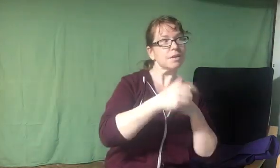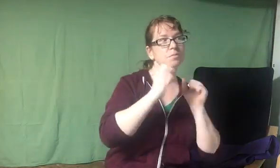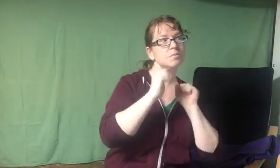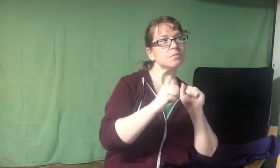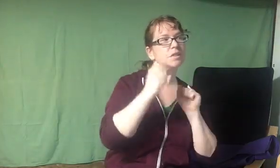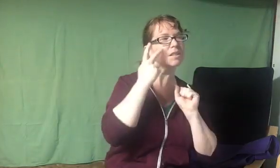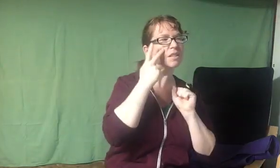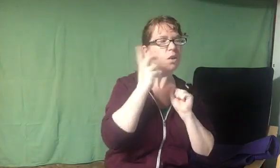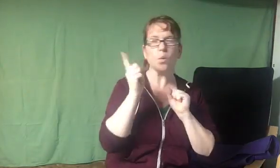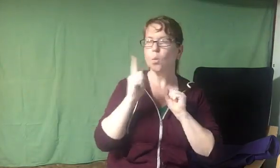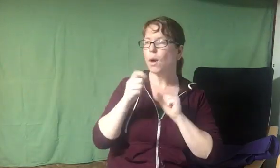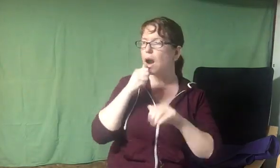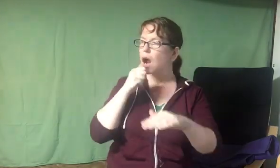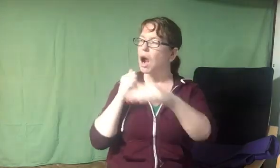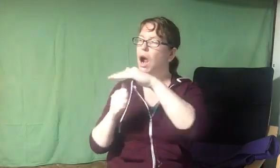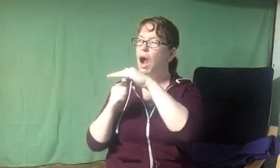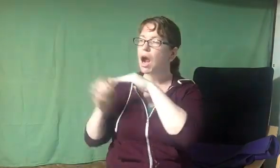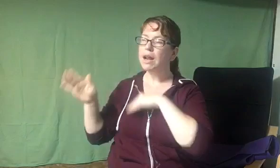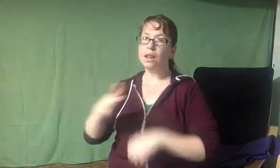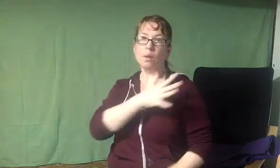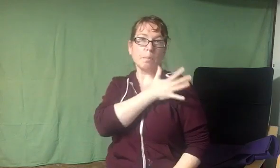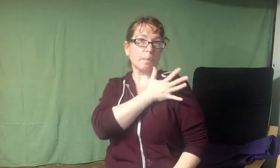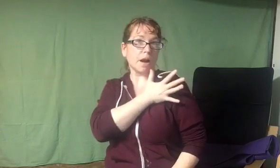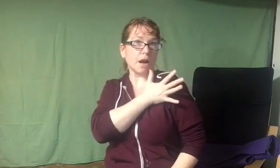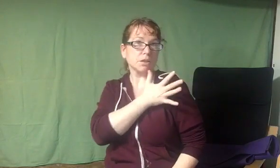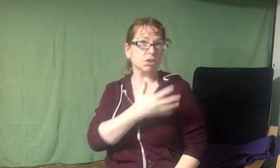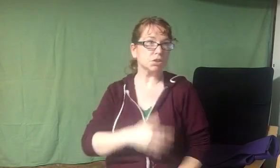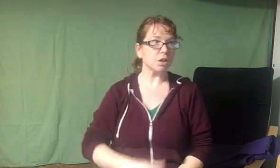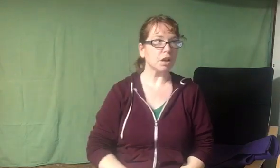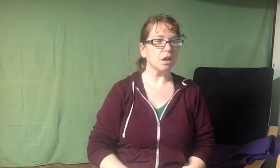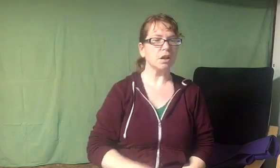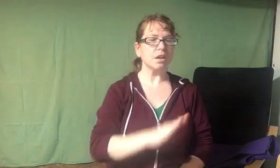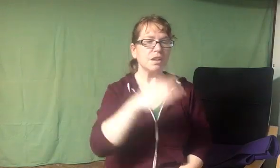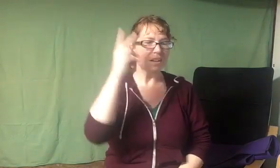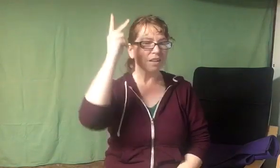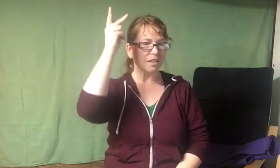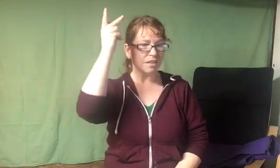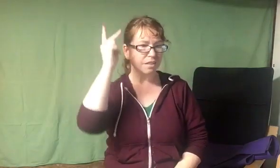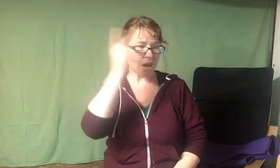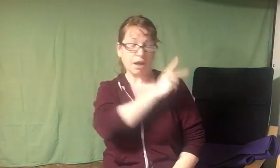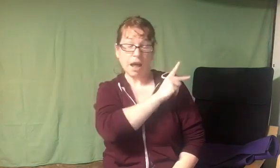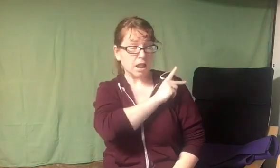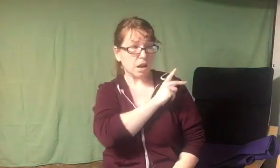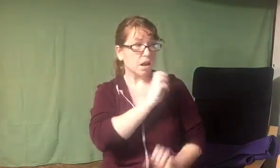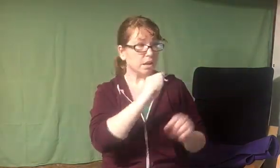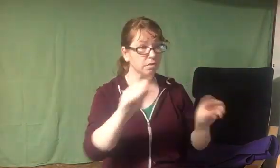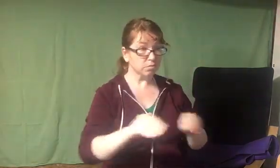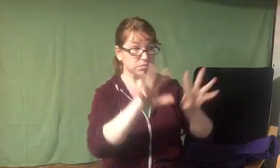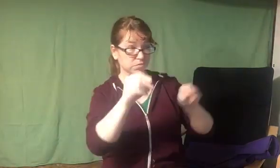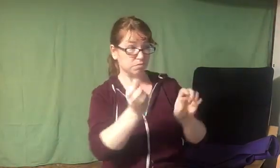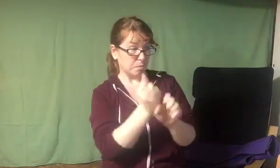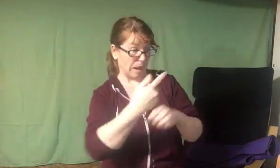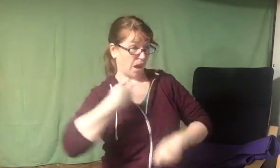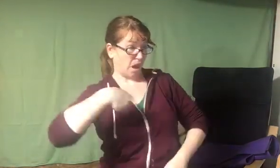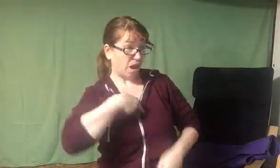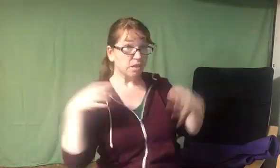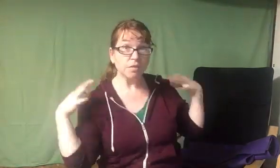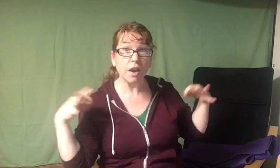are hiding Kathryn's magical badge," she whispered. "Kathryn, could you turn us into fairies? Then we can watch the goblins really closely without being